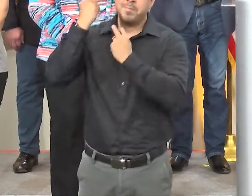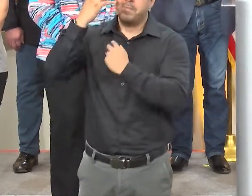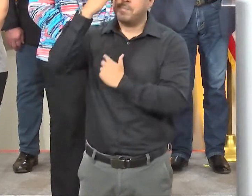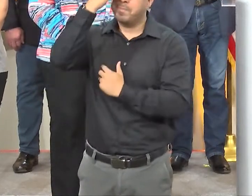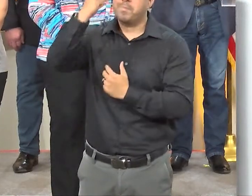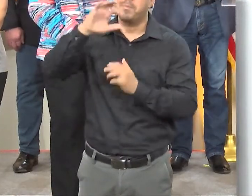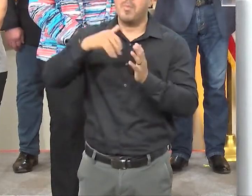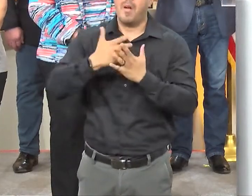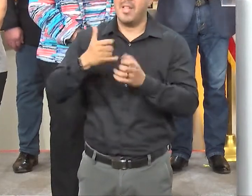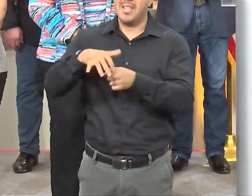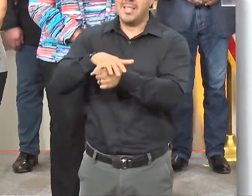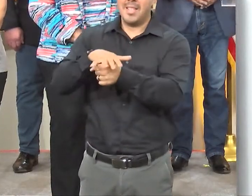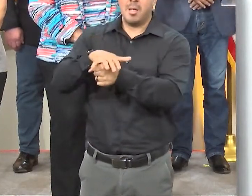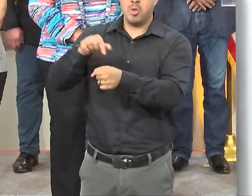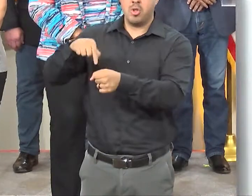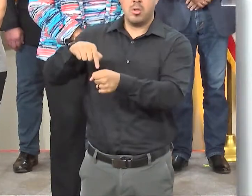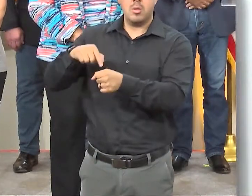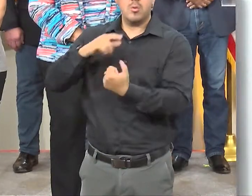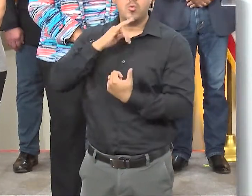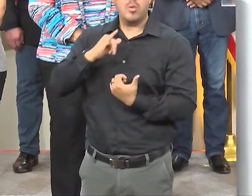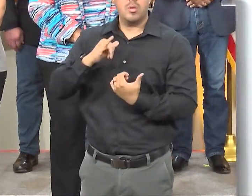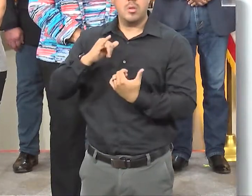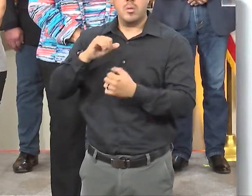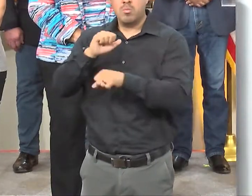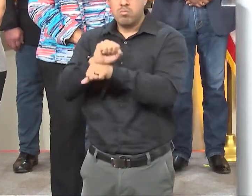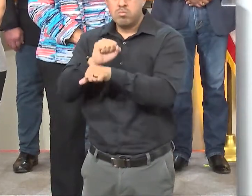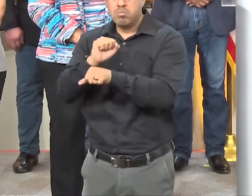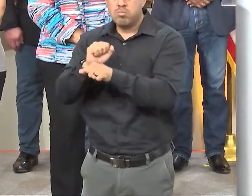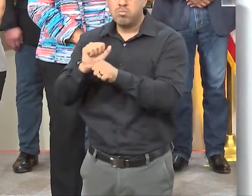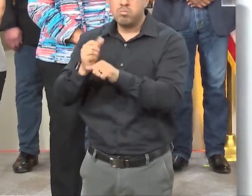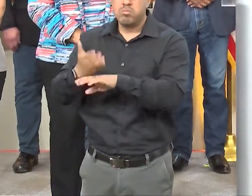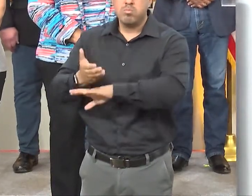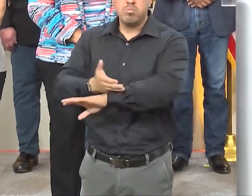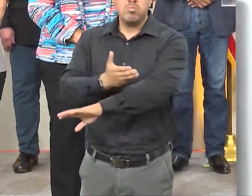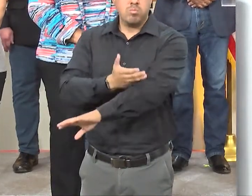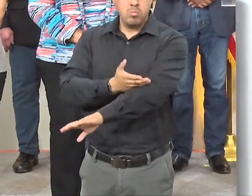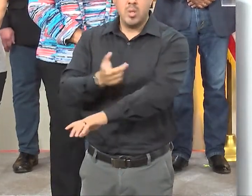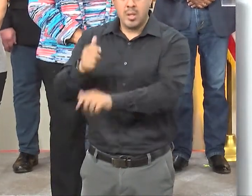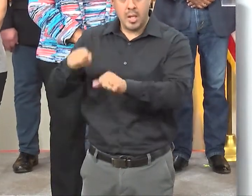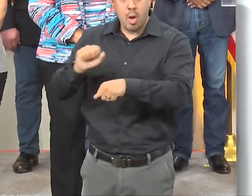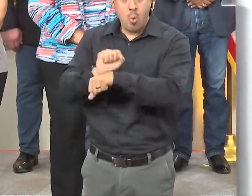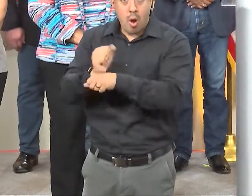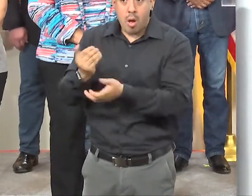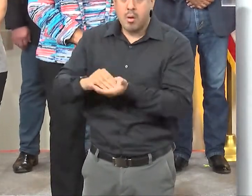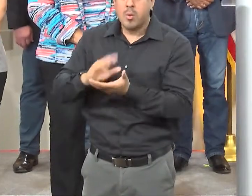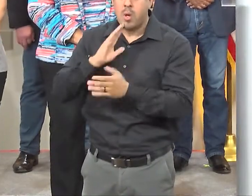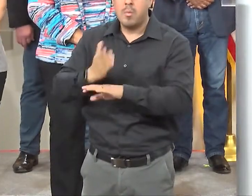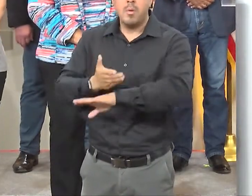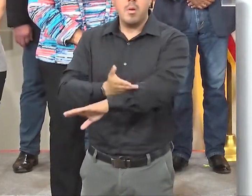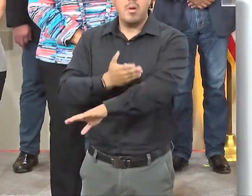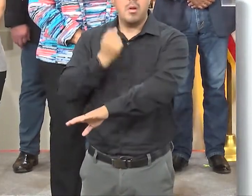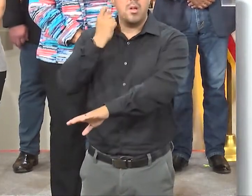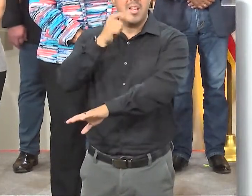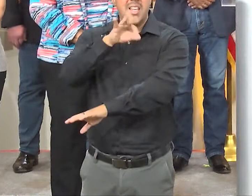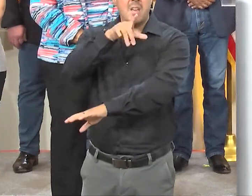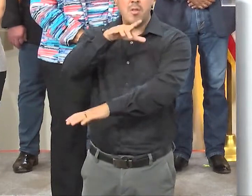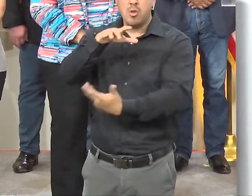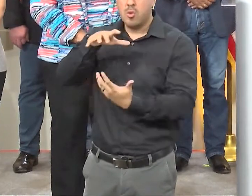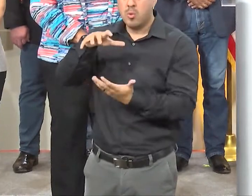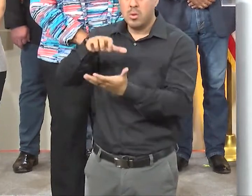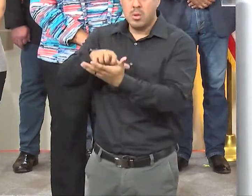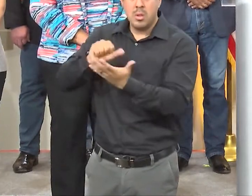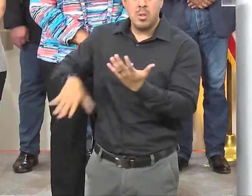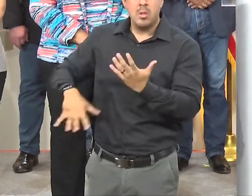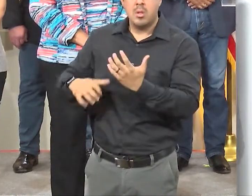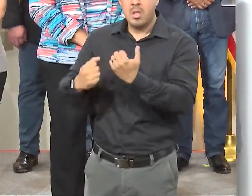a neighborhood that worked, and it can work again. But if you take away the tenets